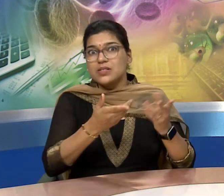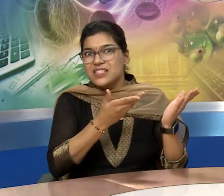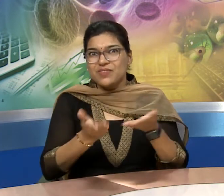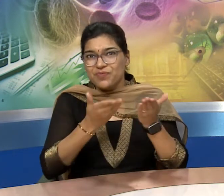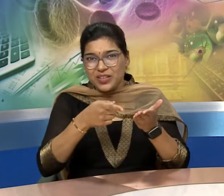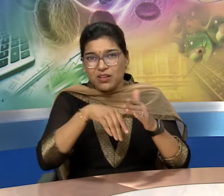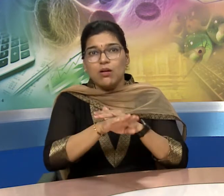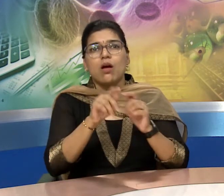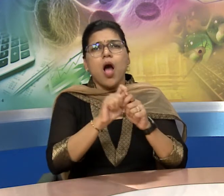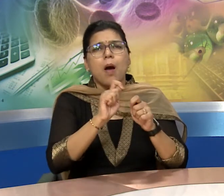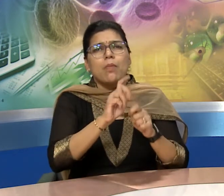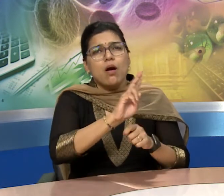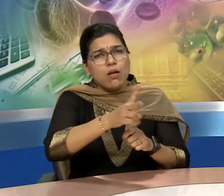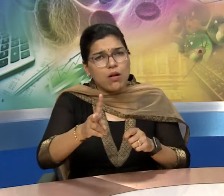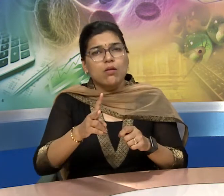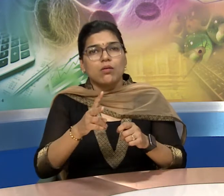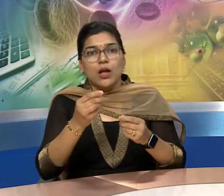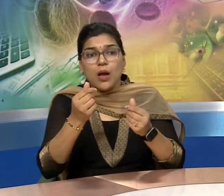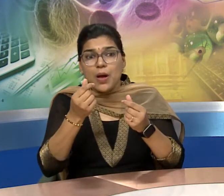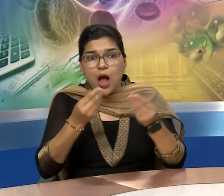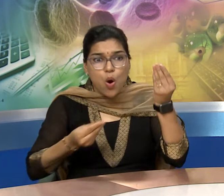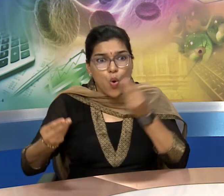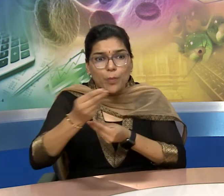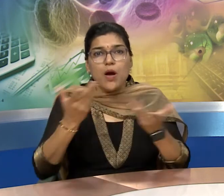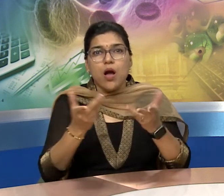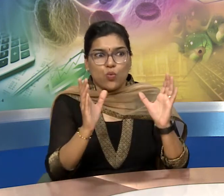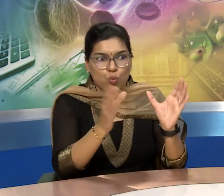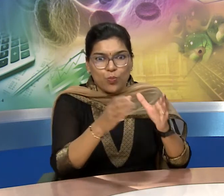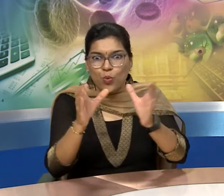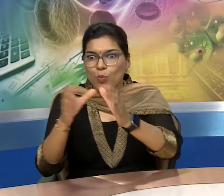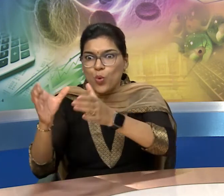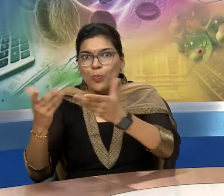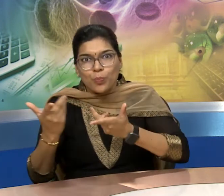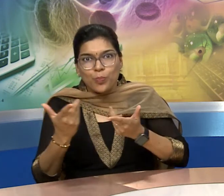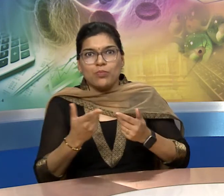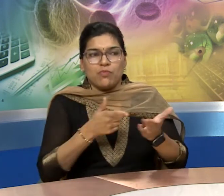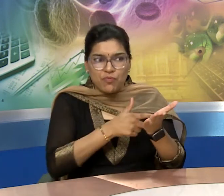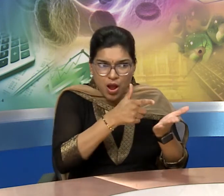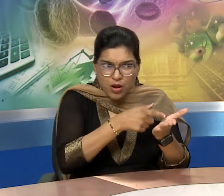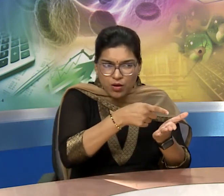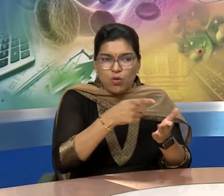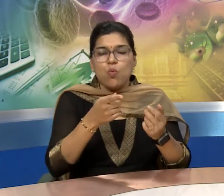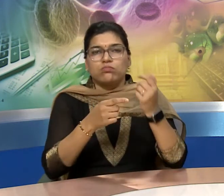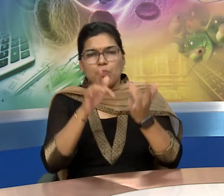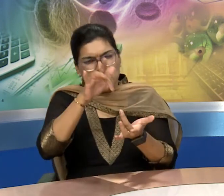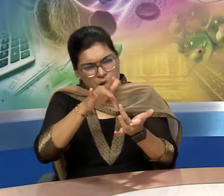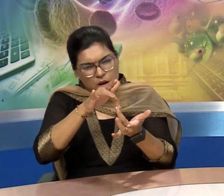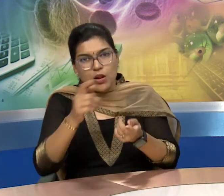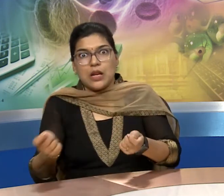the scope of information services is extended to include information on socio-economic